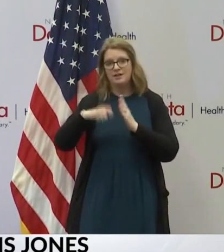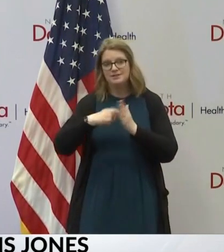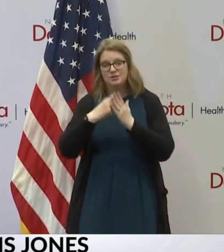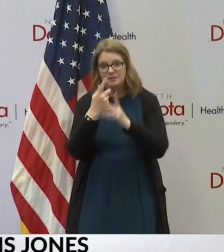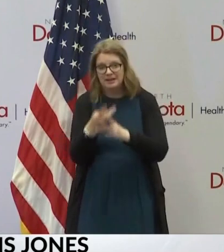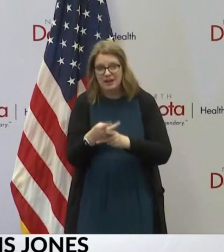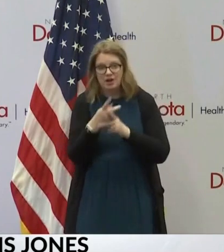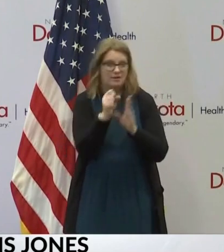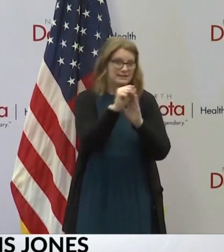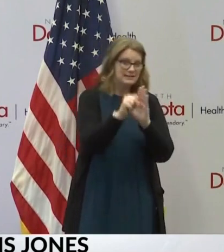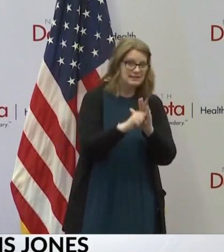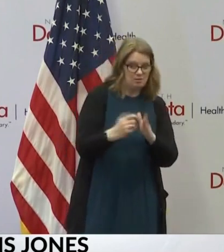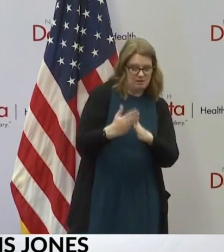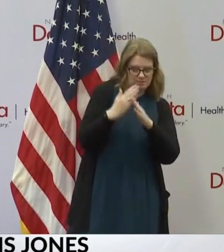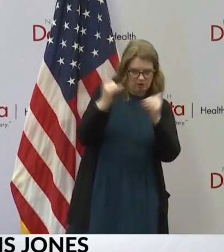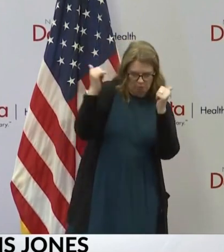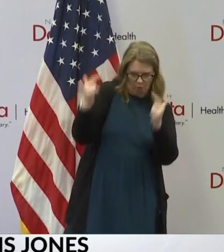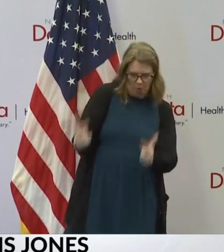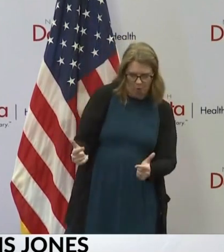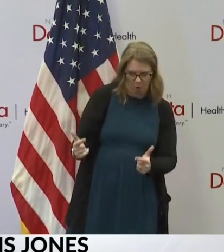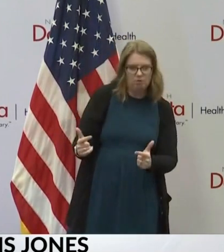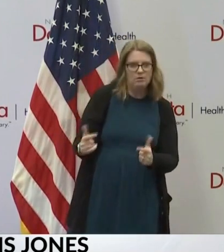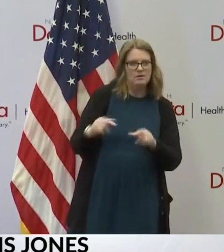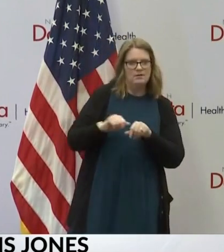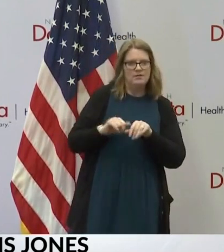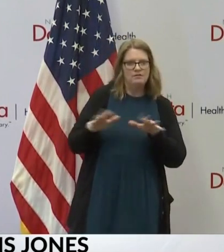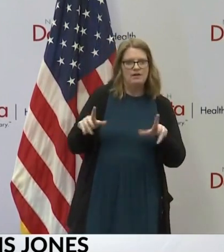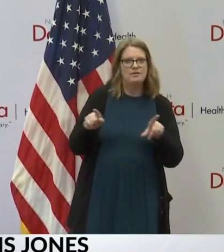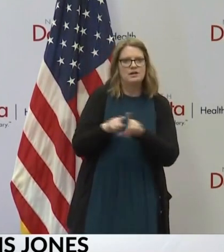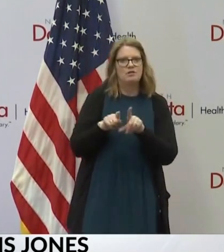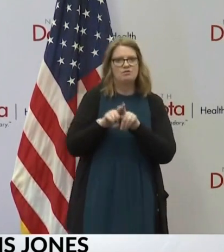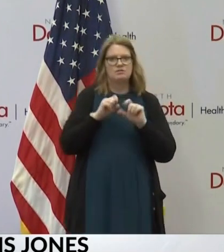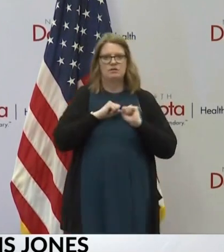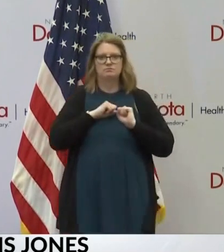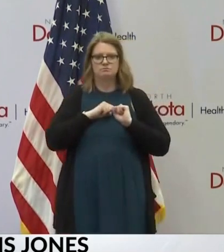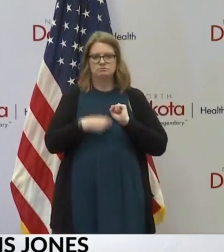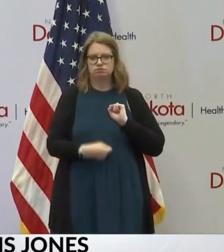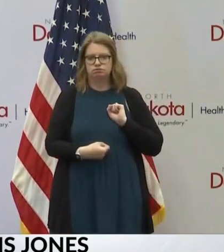that we're protecting everyone, not only from the virus, but also from heartbreak.